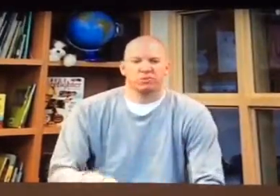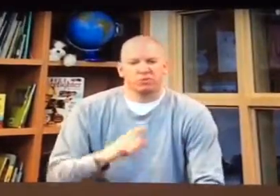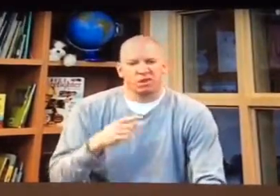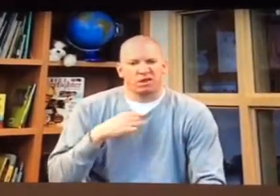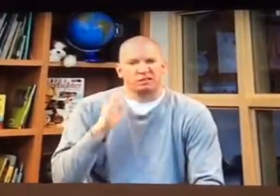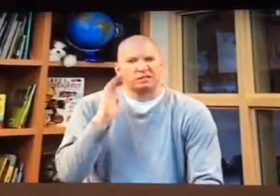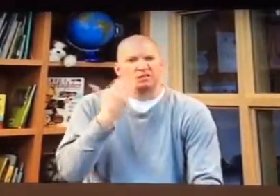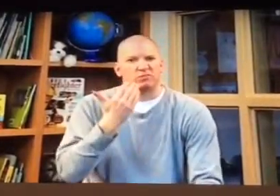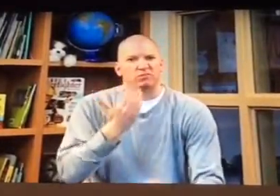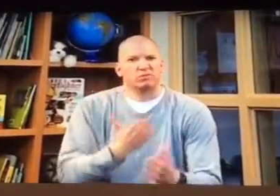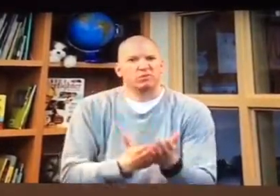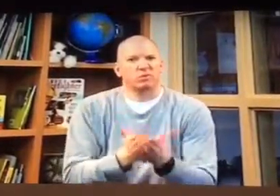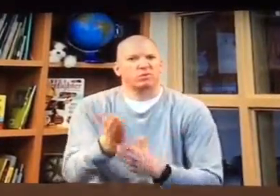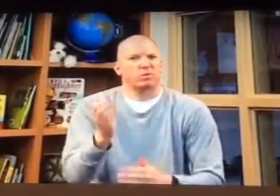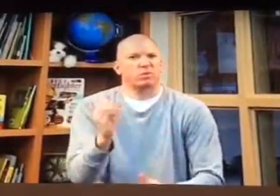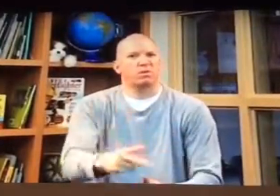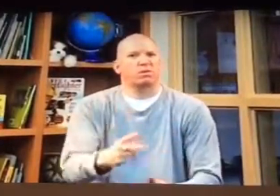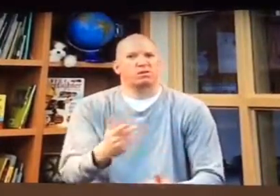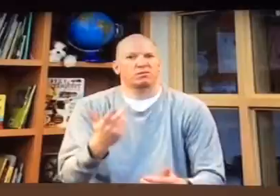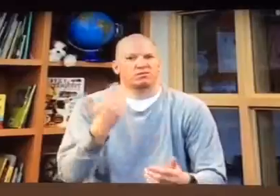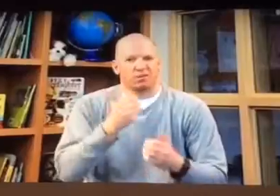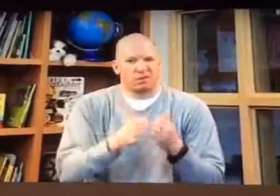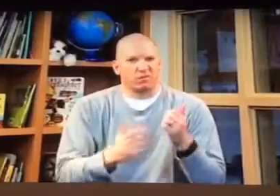It's not a signing environment.